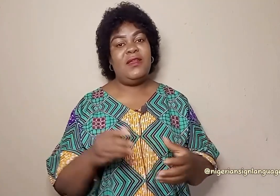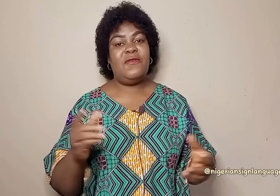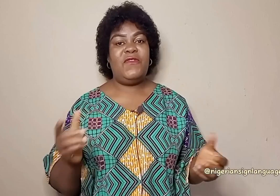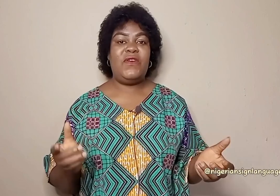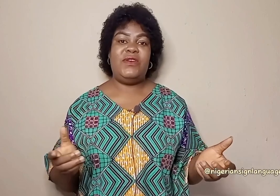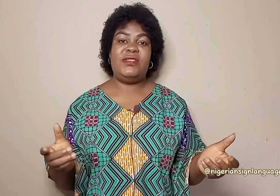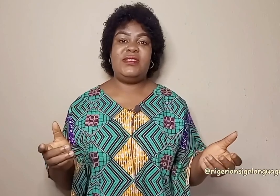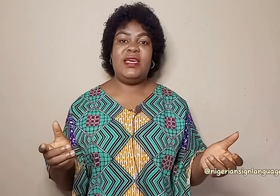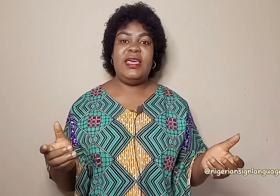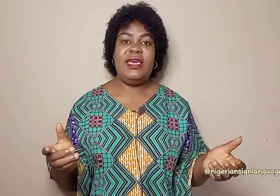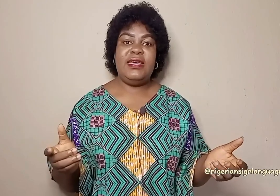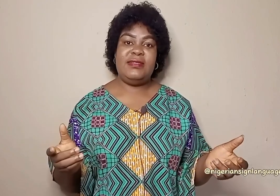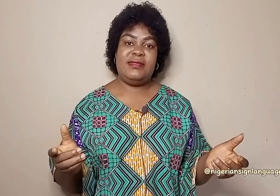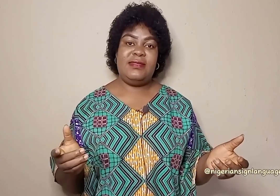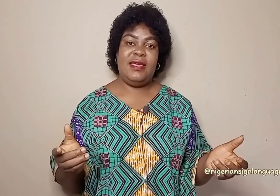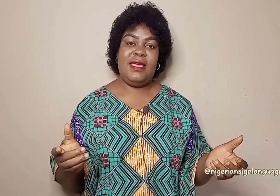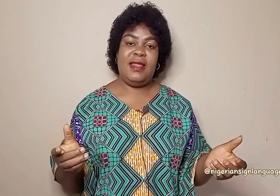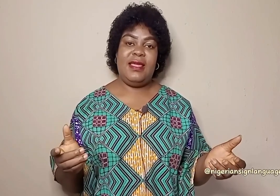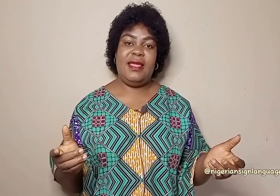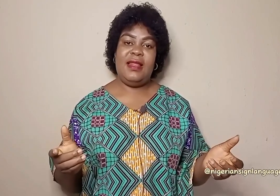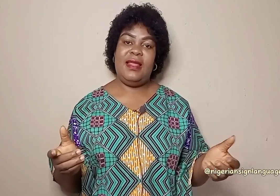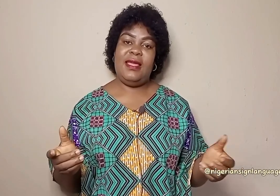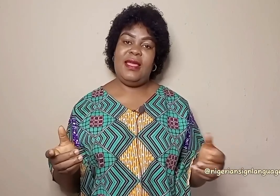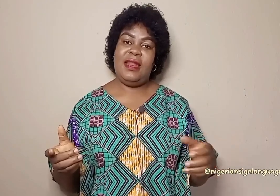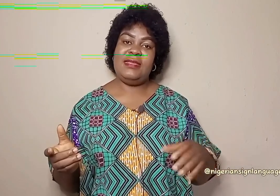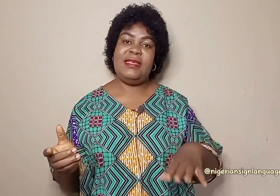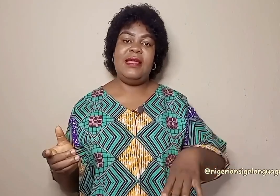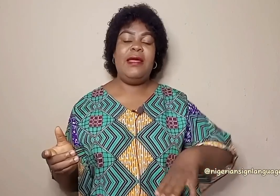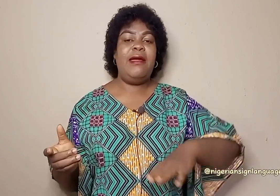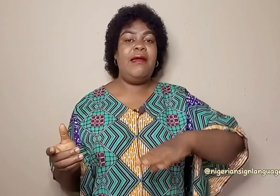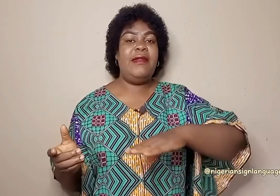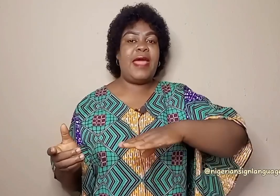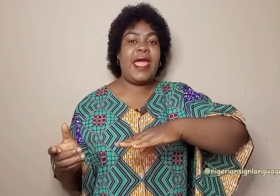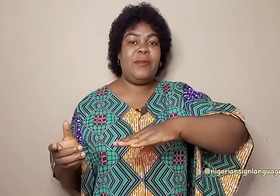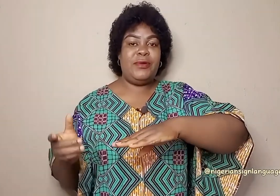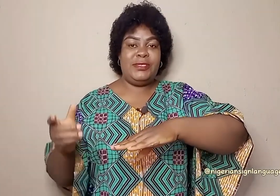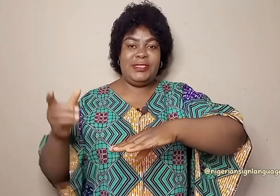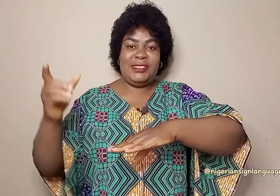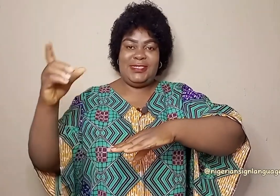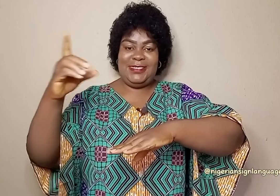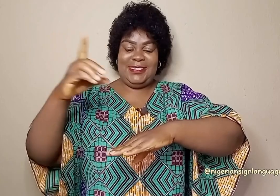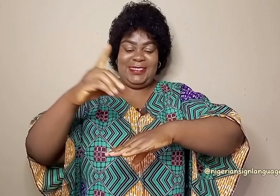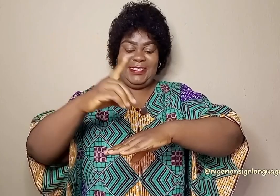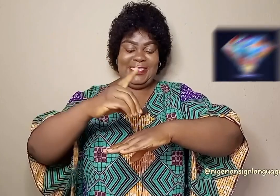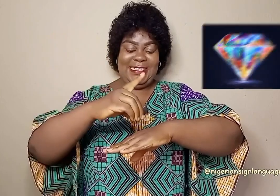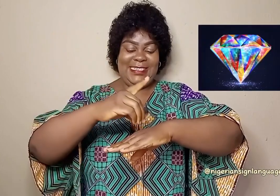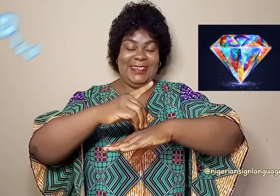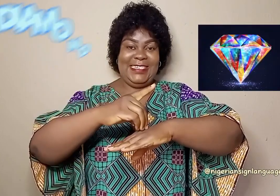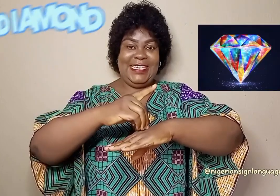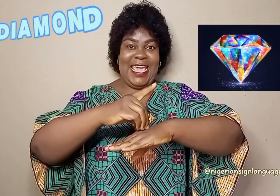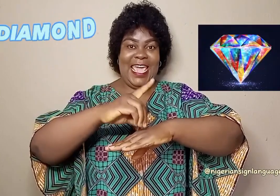The first is, let's say, diamond. Your